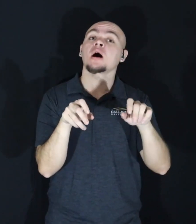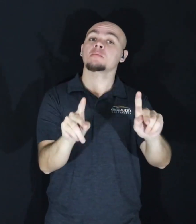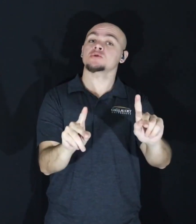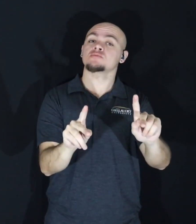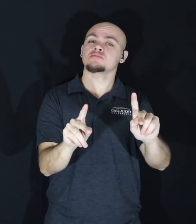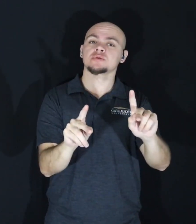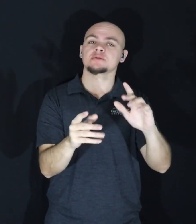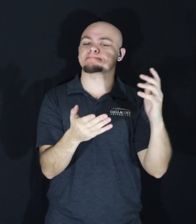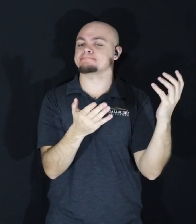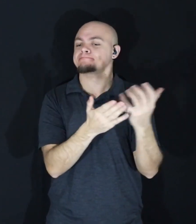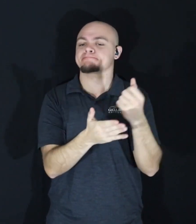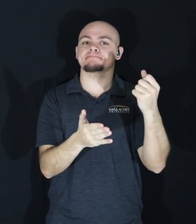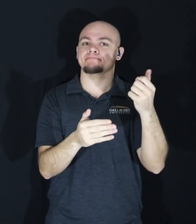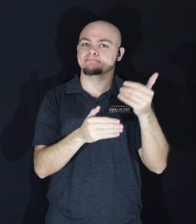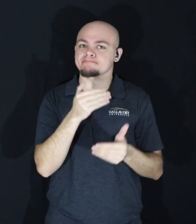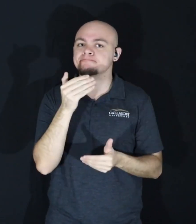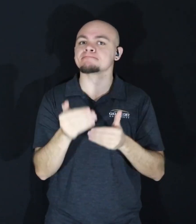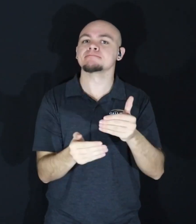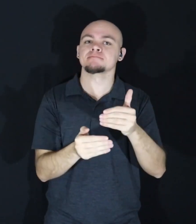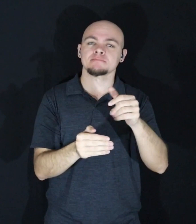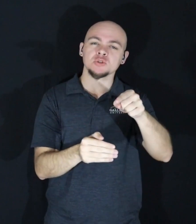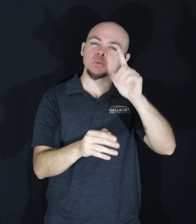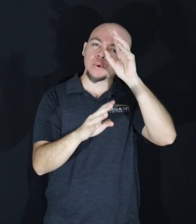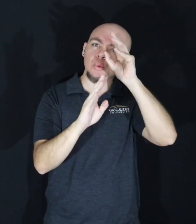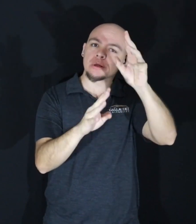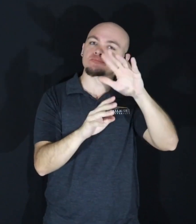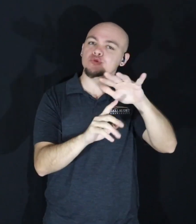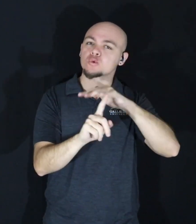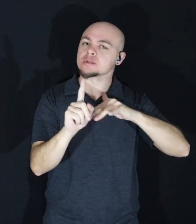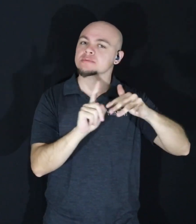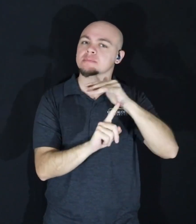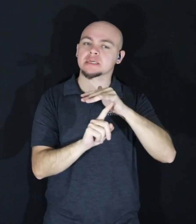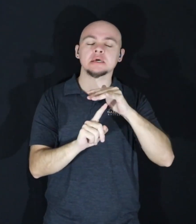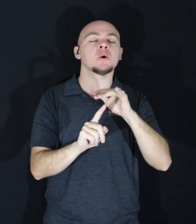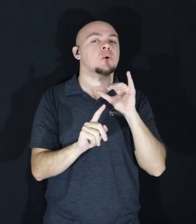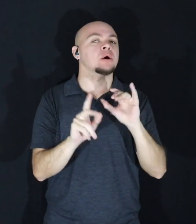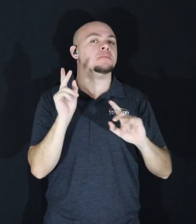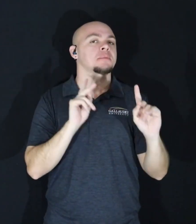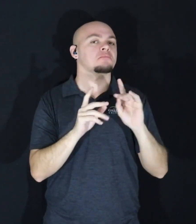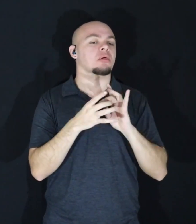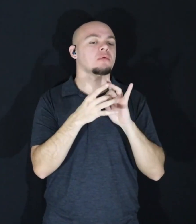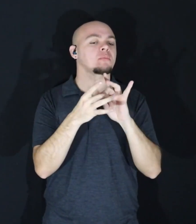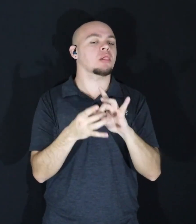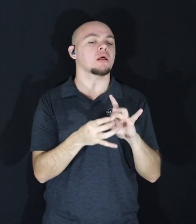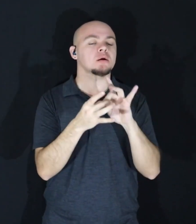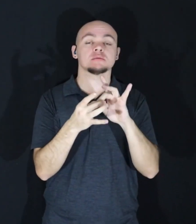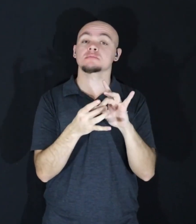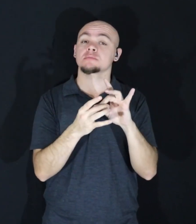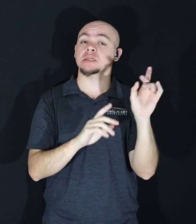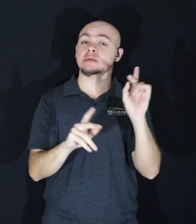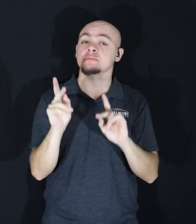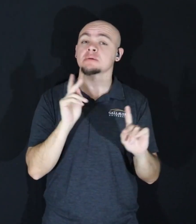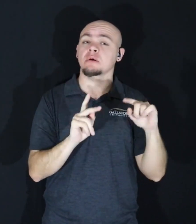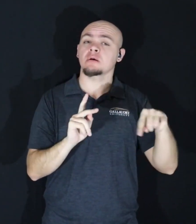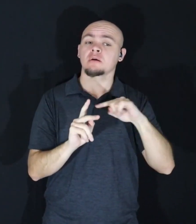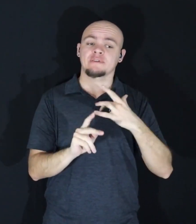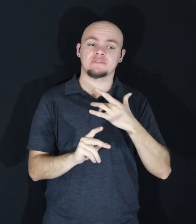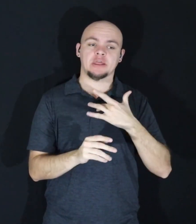take steps towards creating a space in which someone else can belong, where someone else can feel